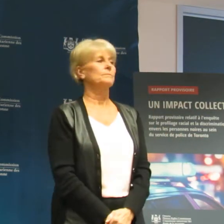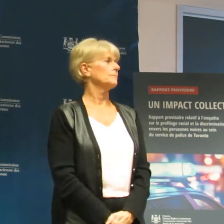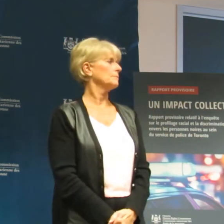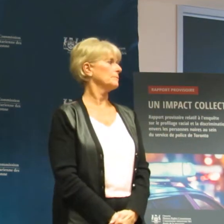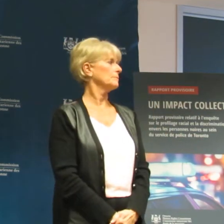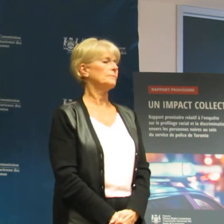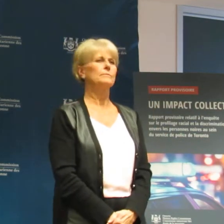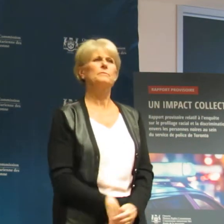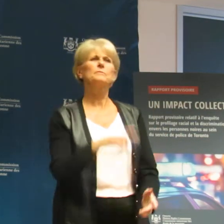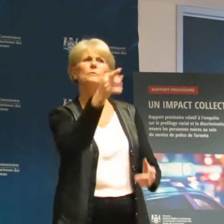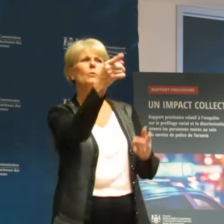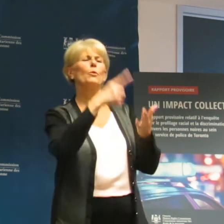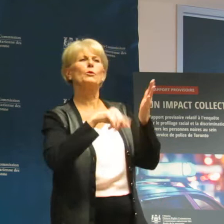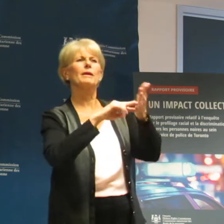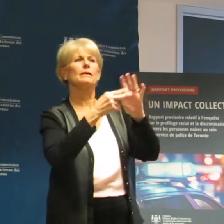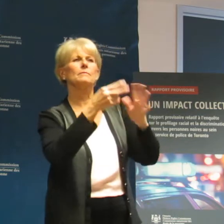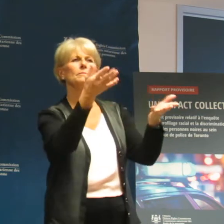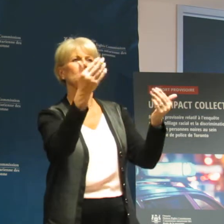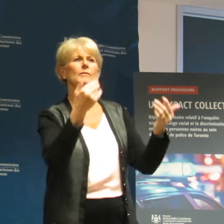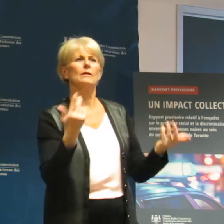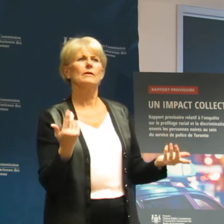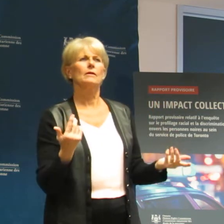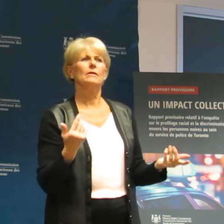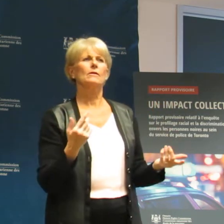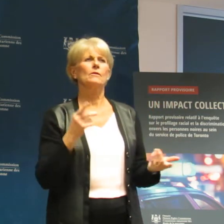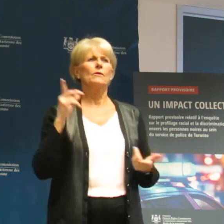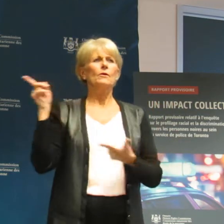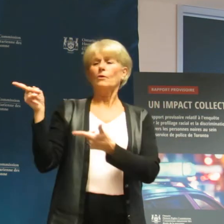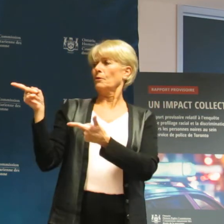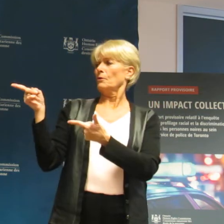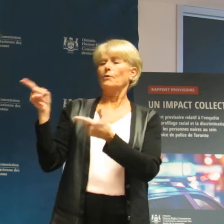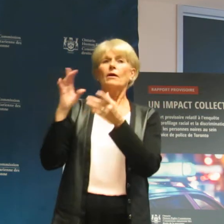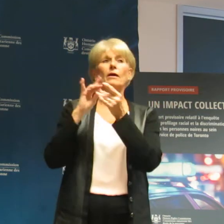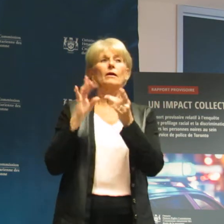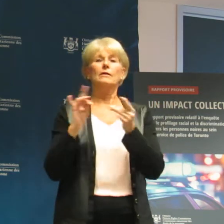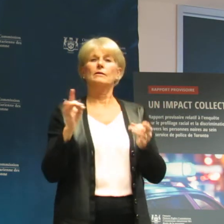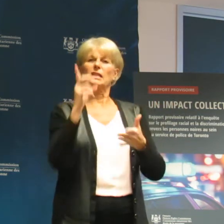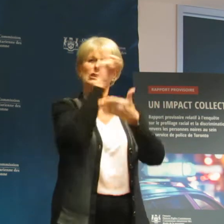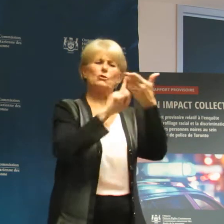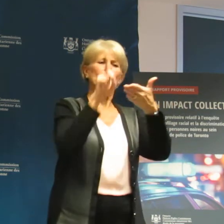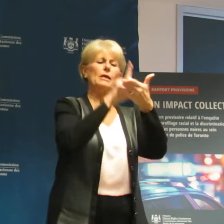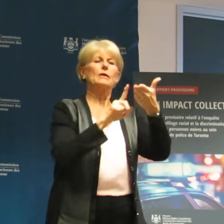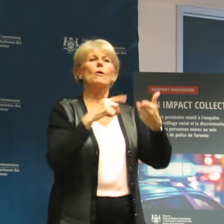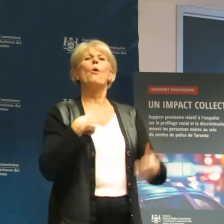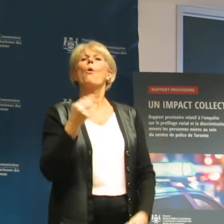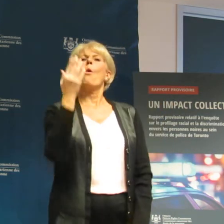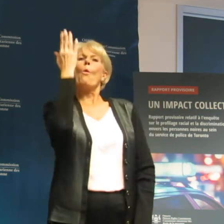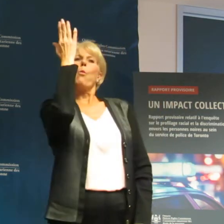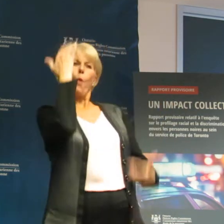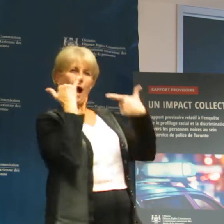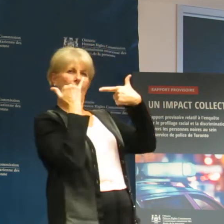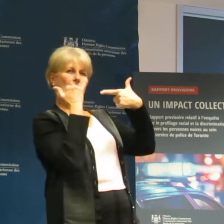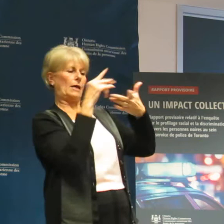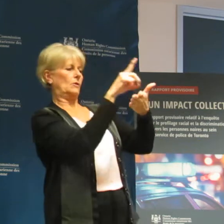Can you elaborate? Why is what happening? Your findings, the discrimination. What is the basis of